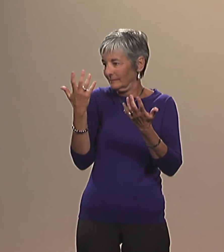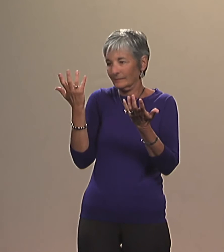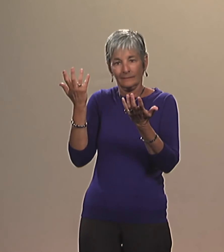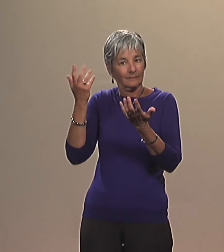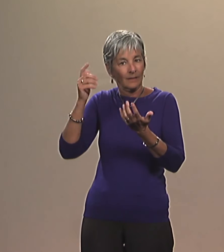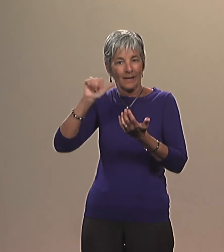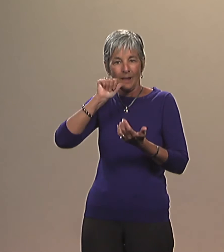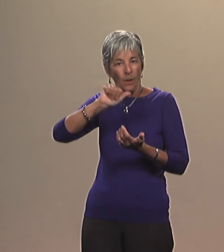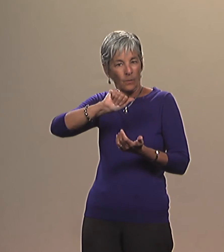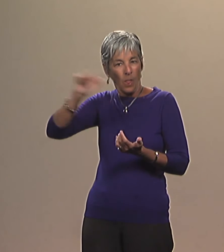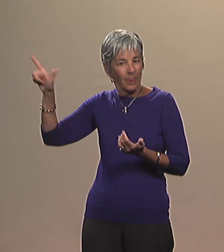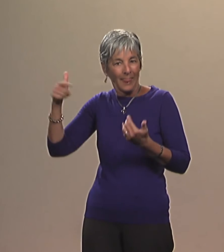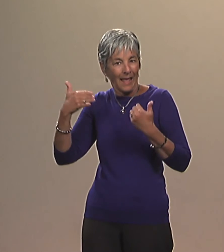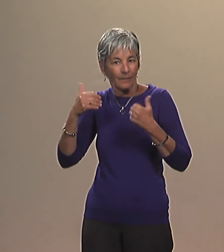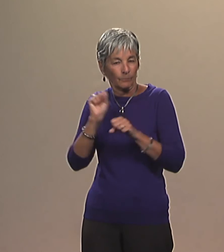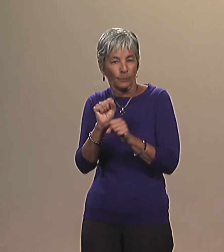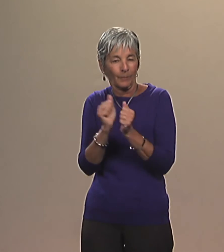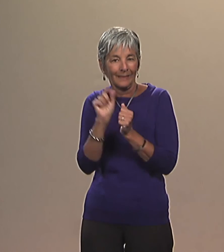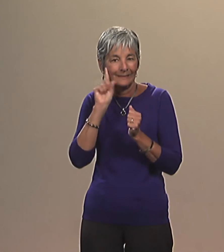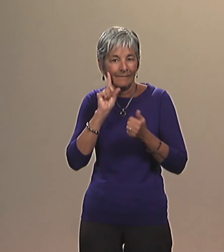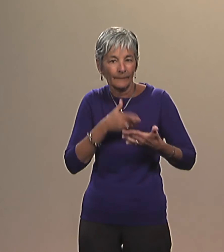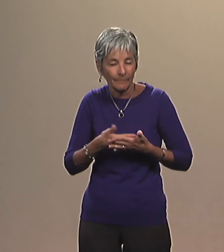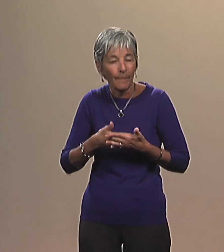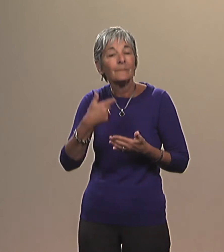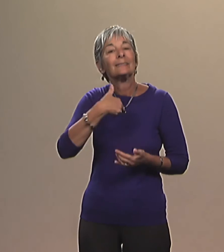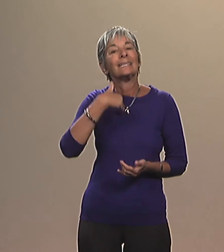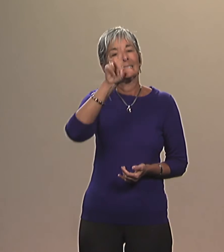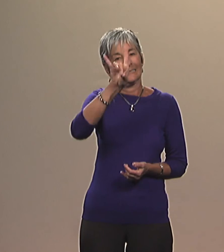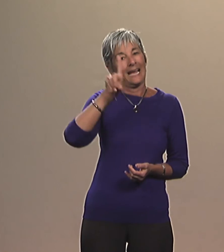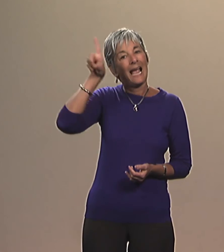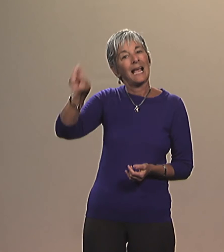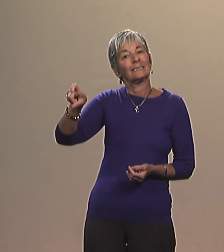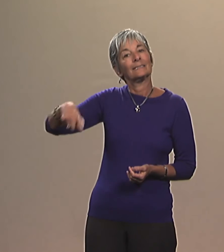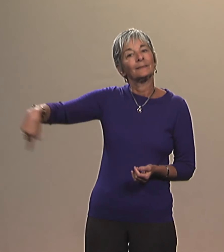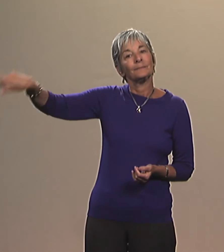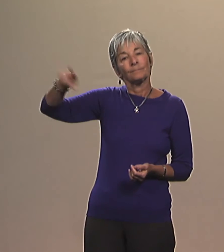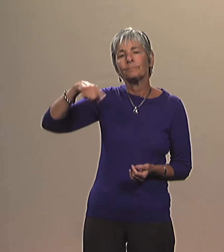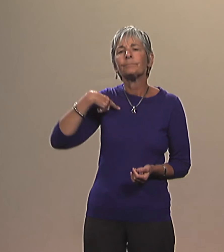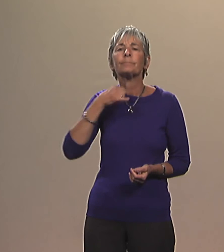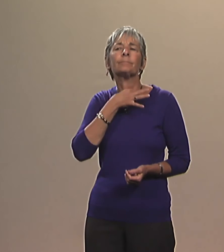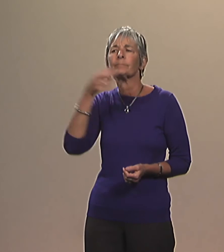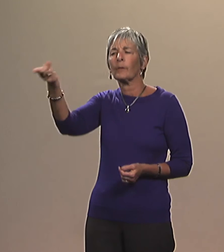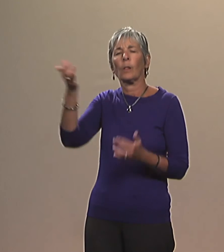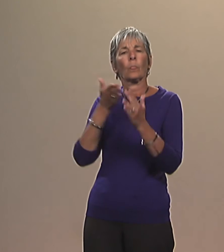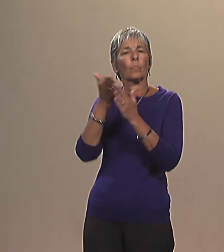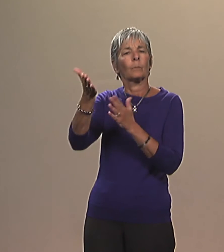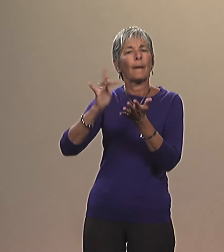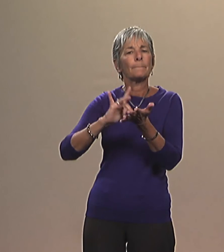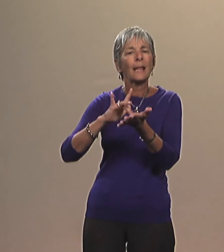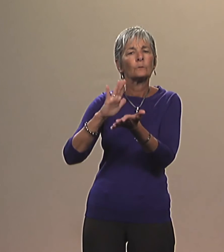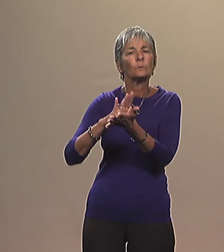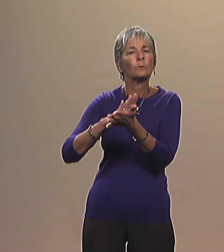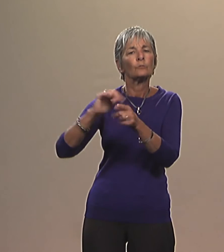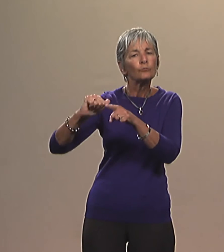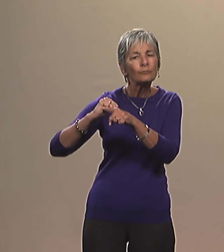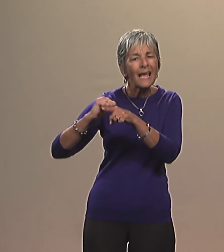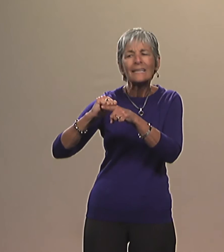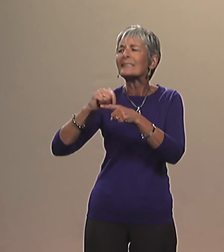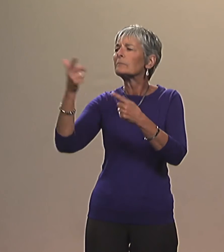They don't typically work with deaf babies. I did, however, ask about medical school training and how many courses they have